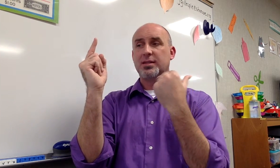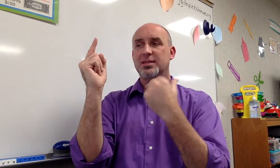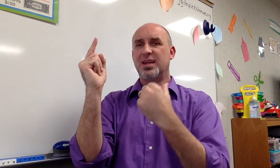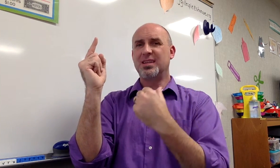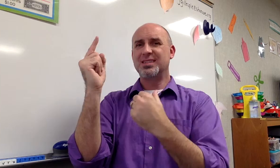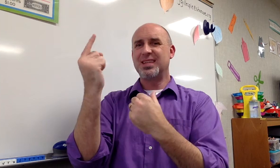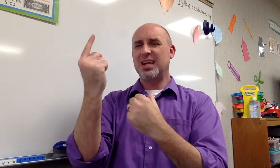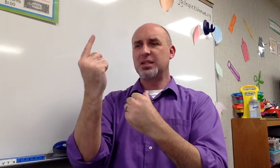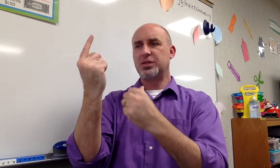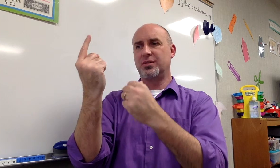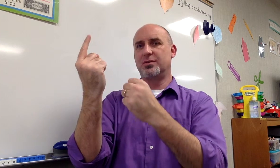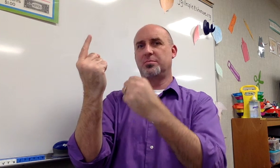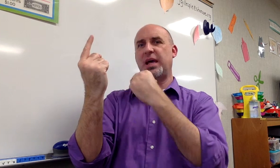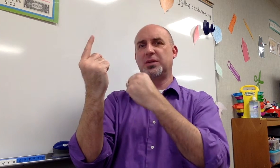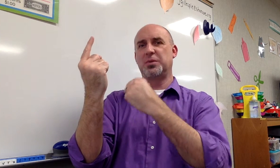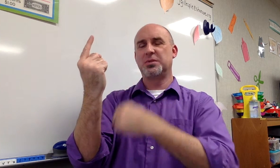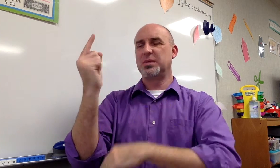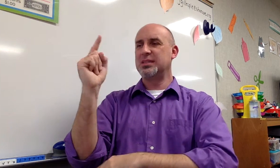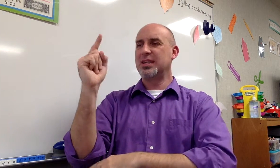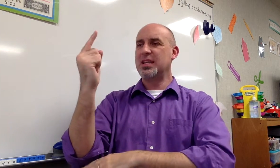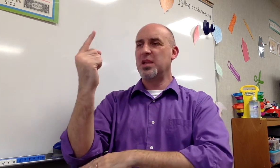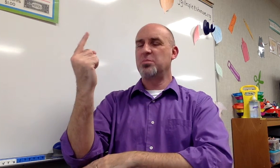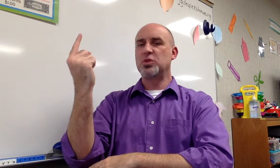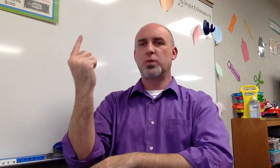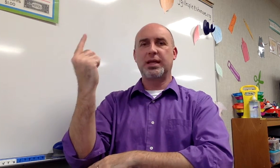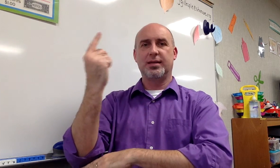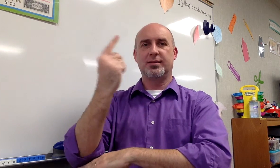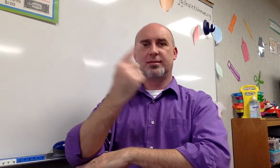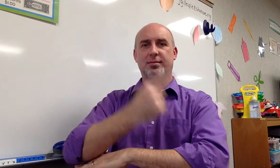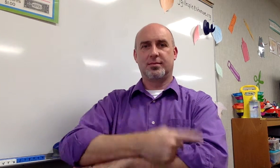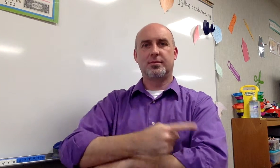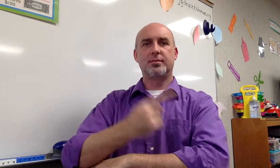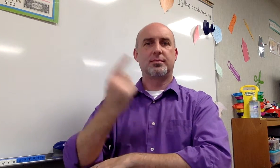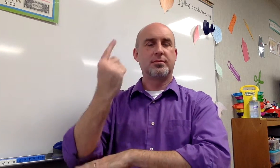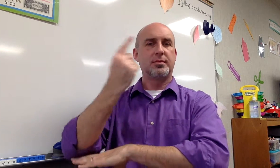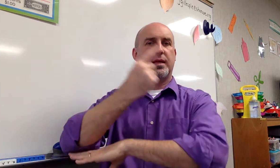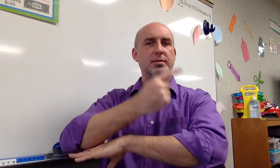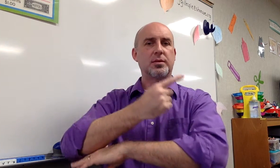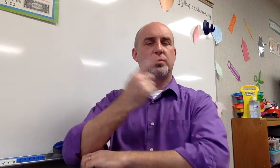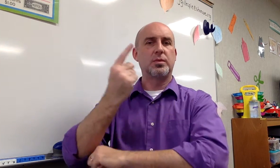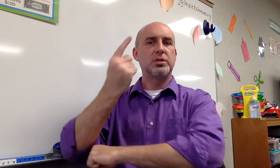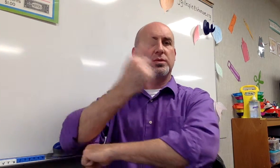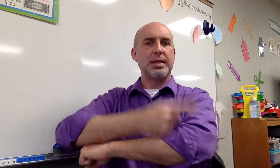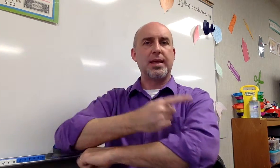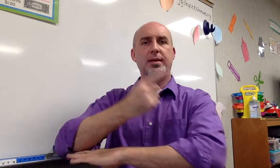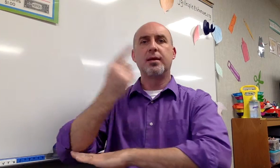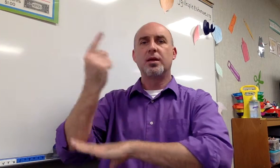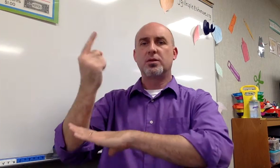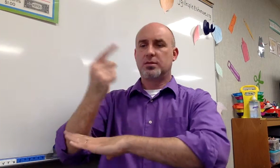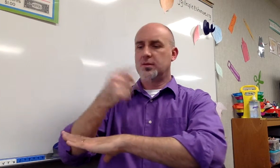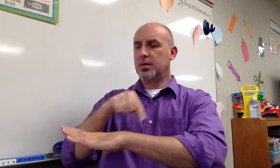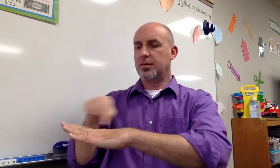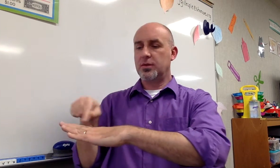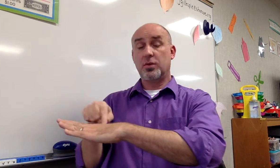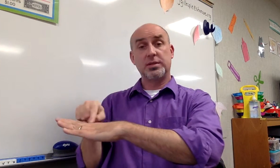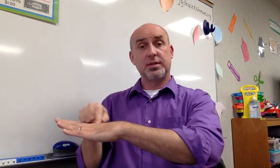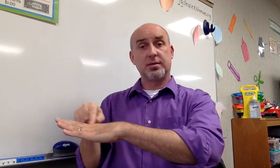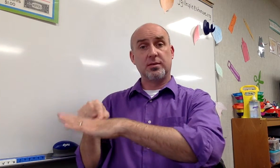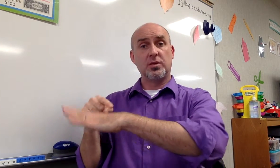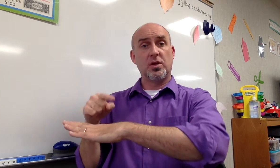not exactly turned back towards me. It's kind of in between. Okay, so we do day. Notice that you can also do it